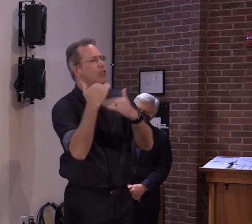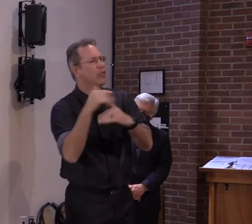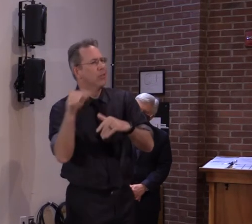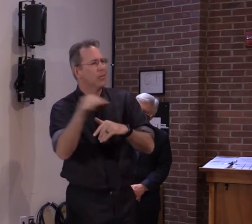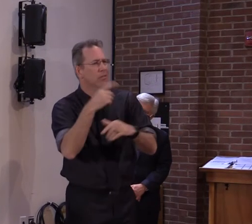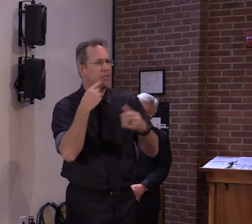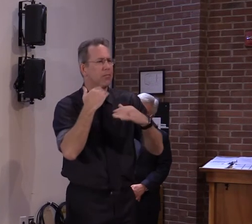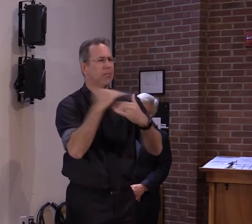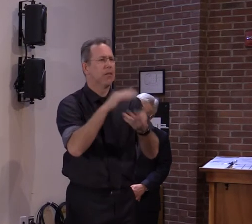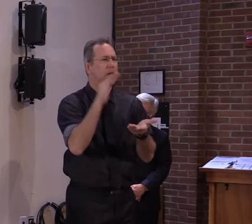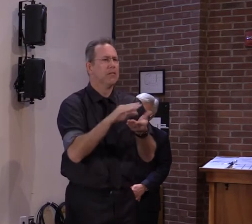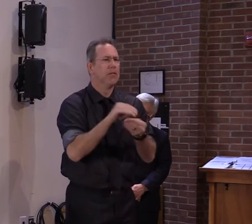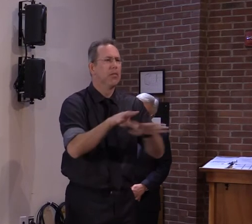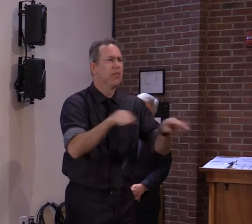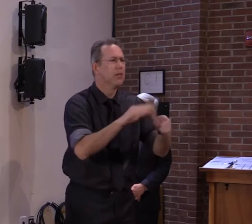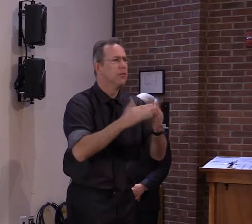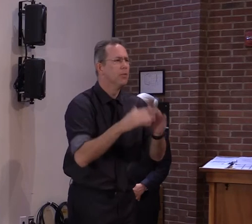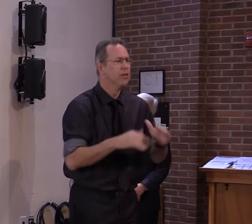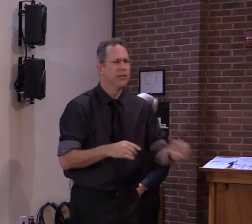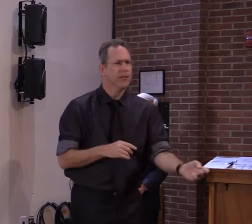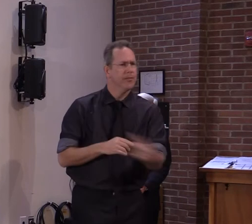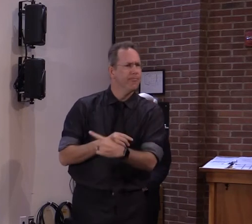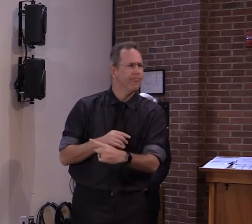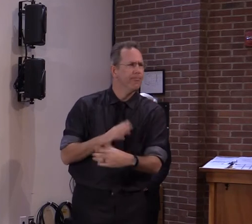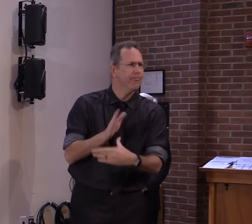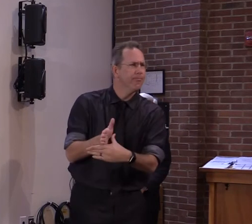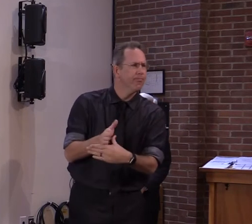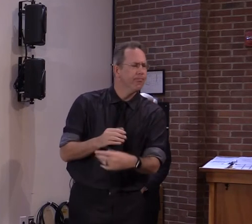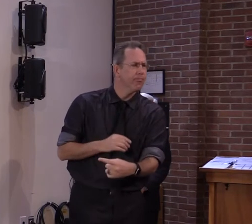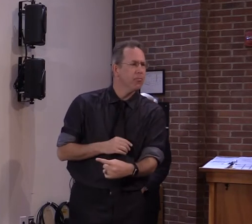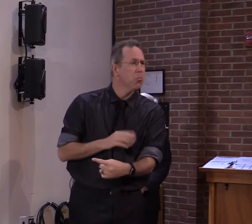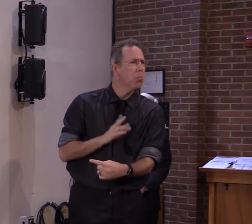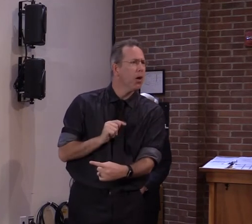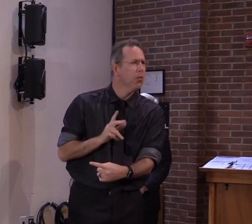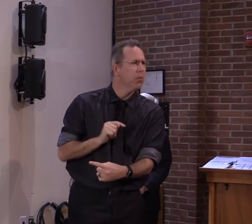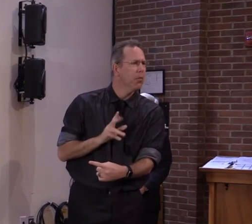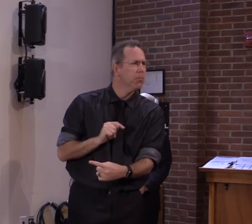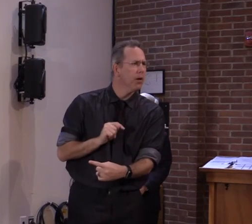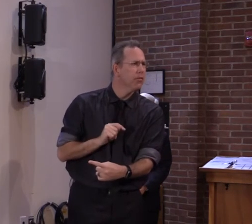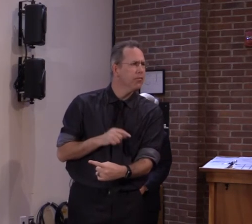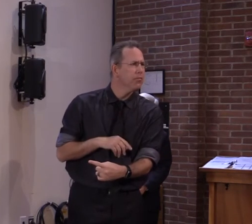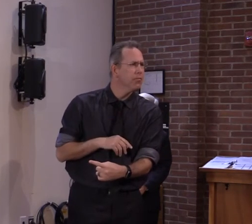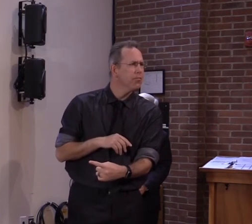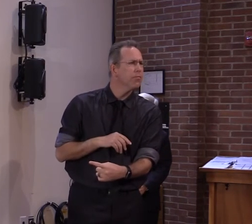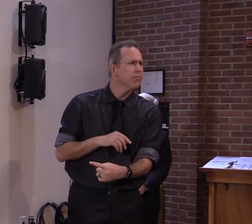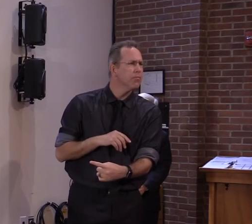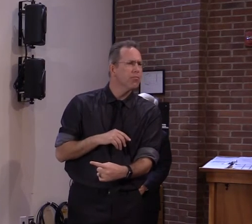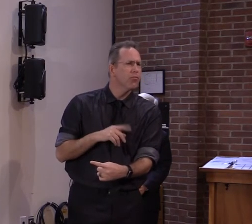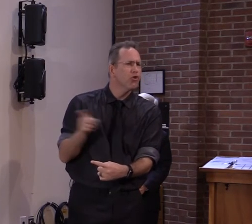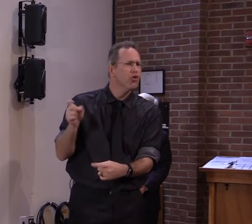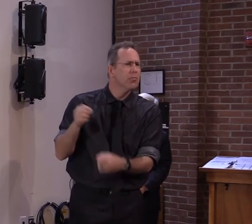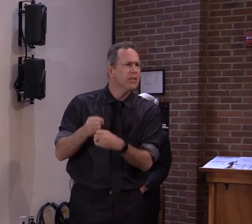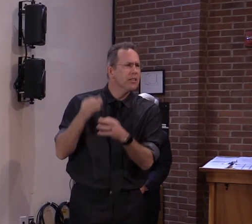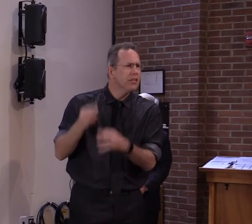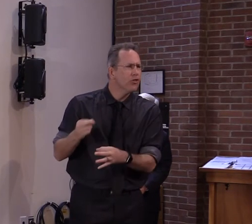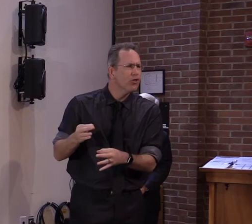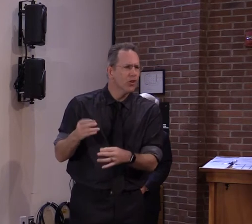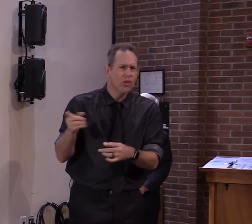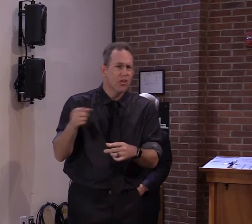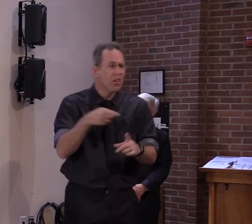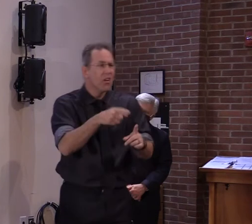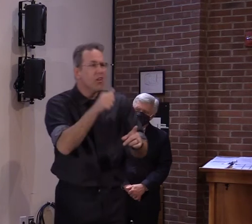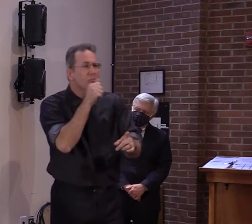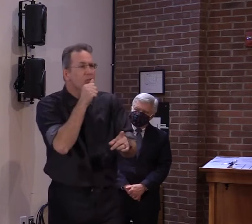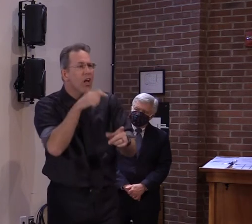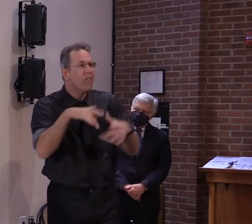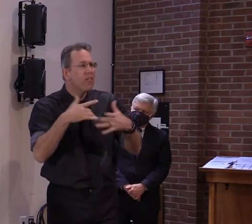Yeah, and shouldn't the Vermonter have that choice rather than withholding it from them so they can't make their own personal choice as to whether